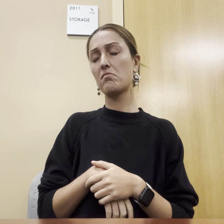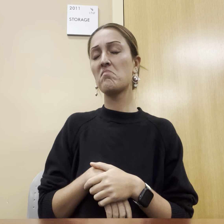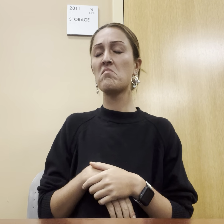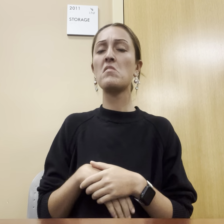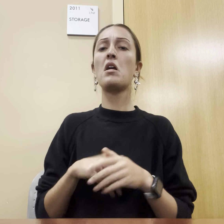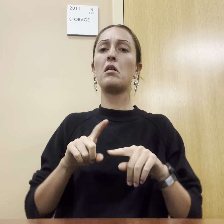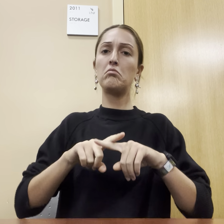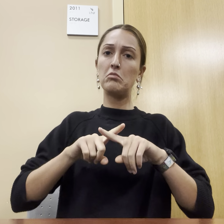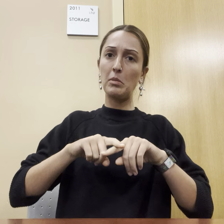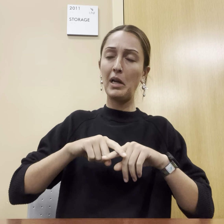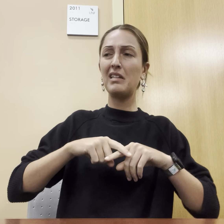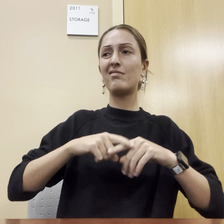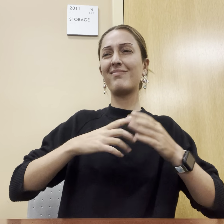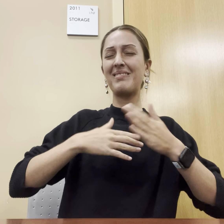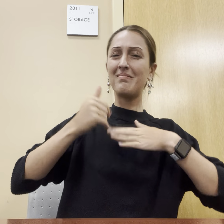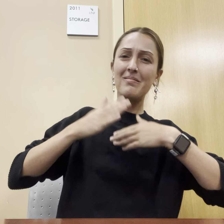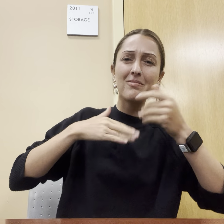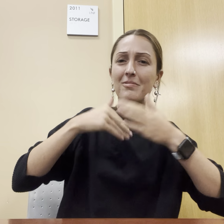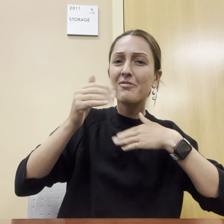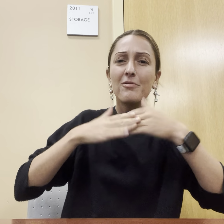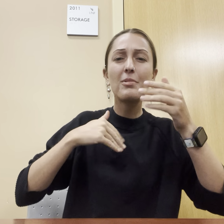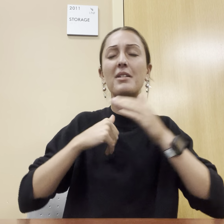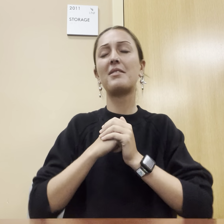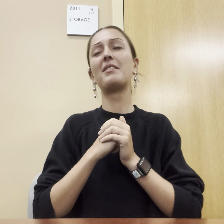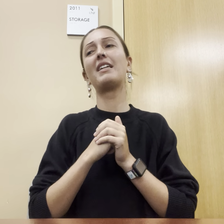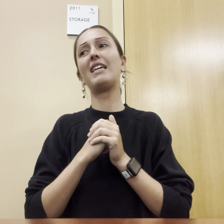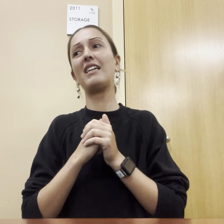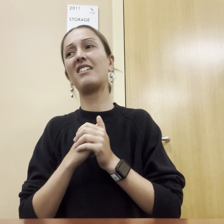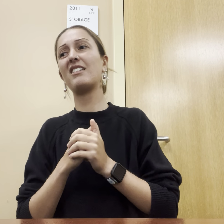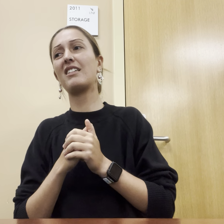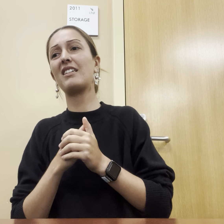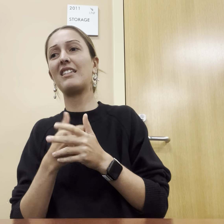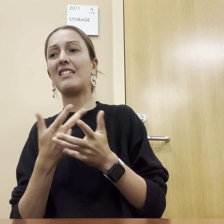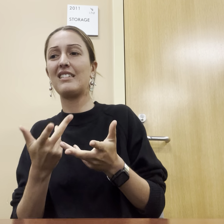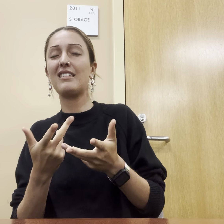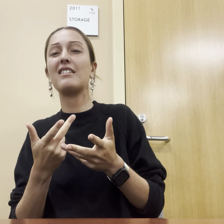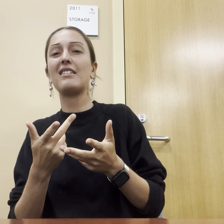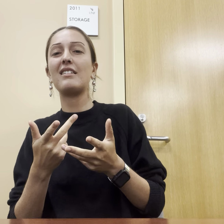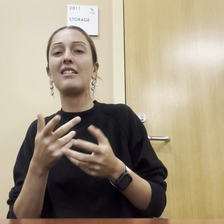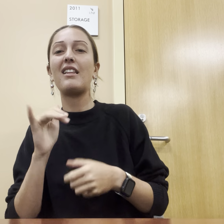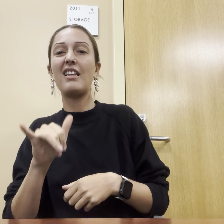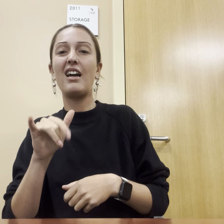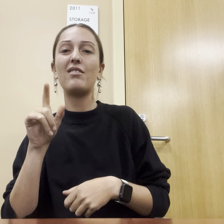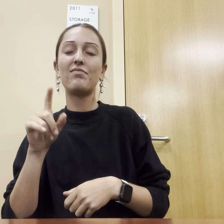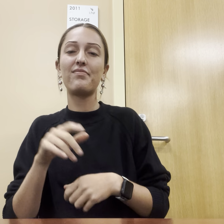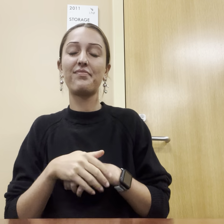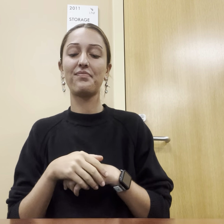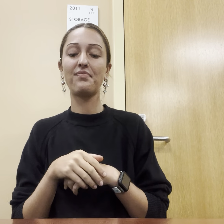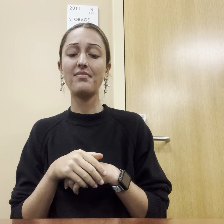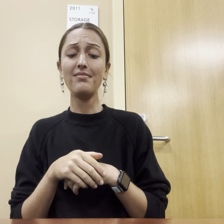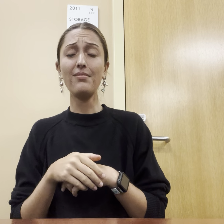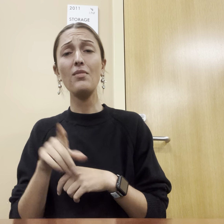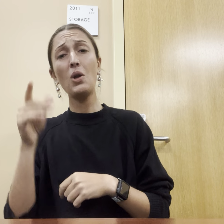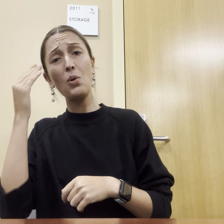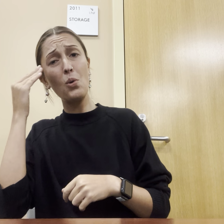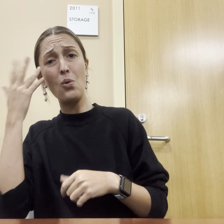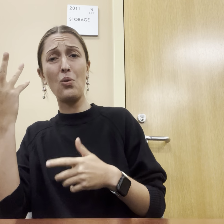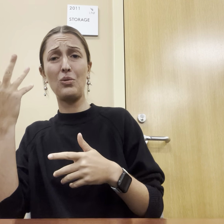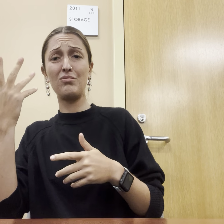not happen often because there are certain circumstances that will pop up to where the